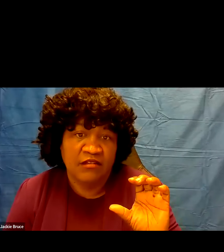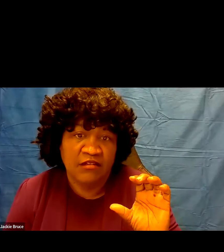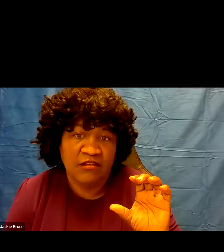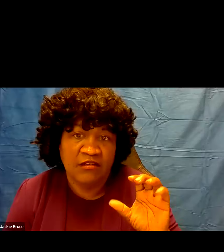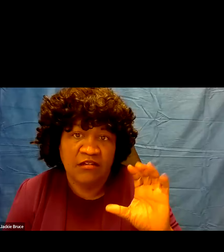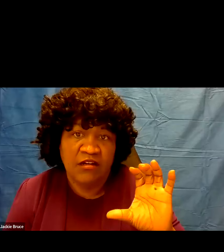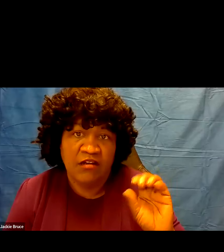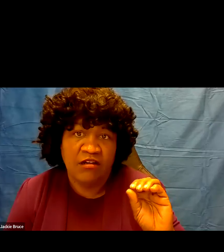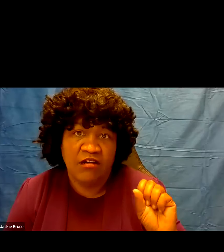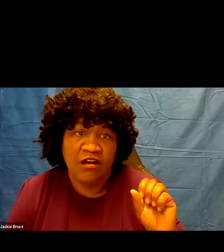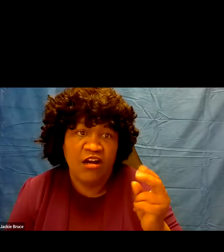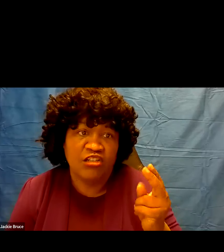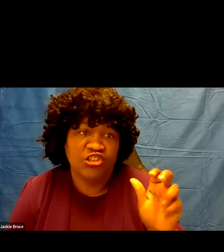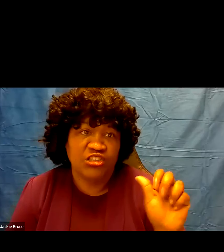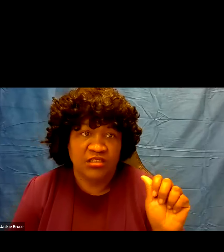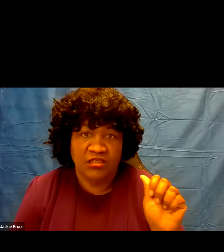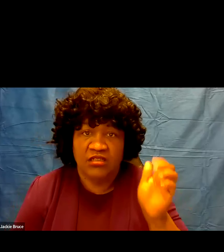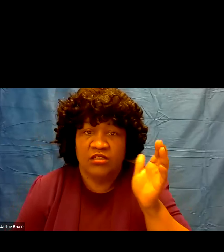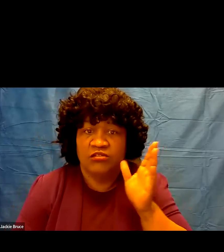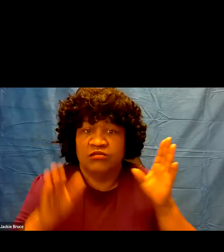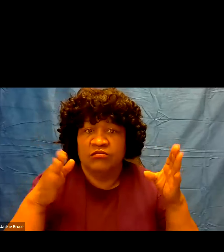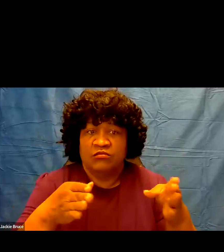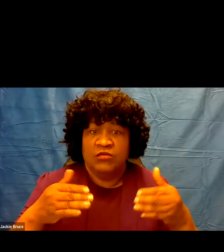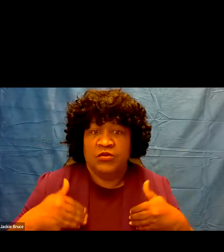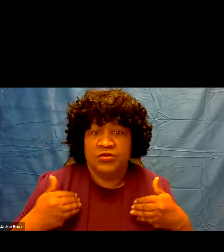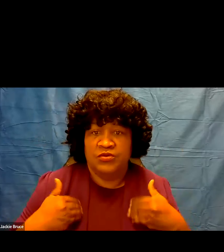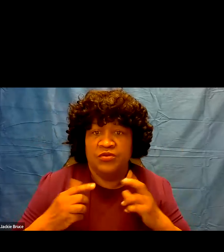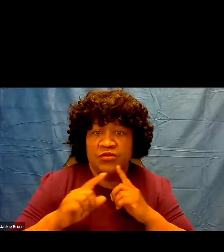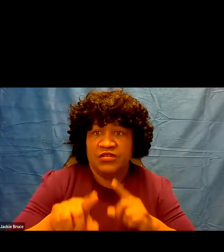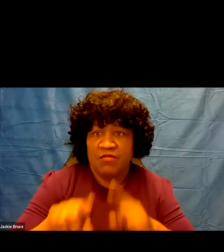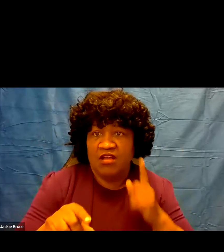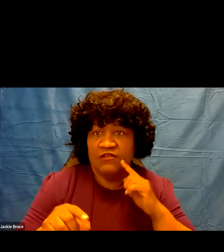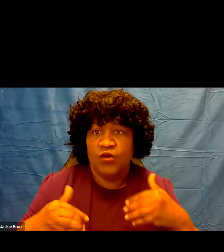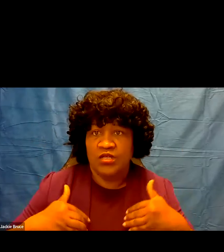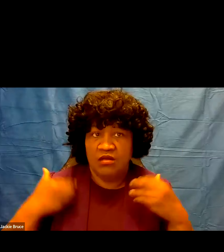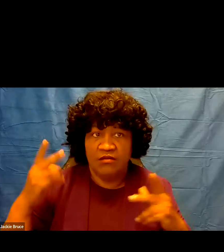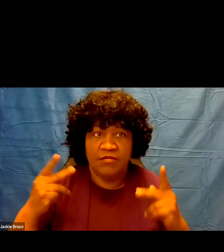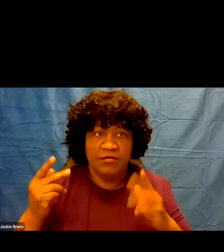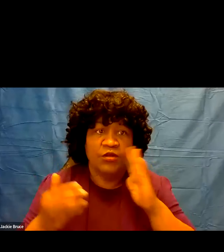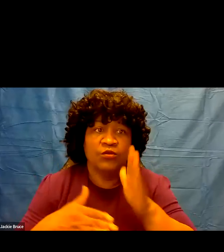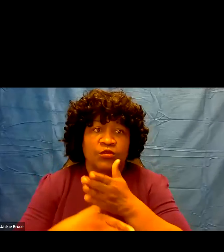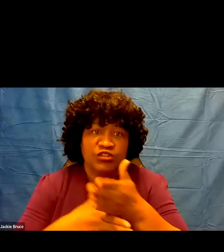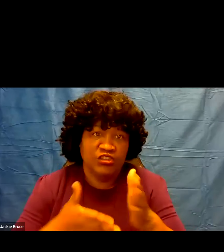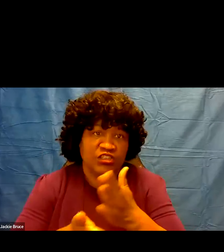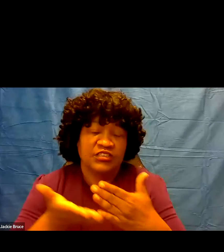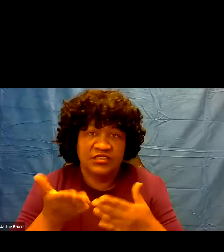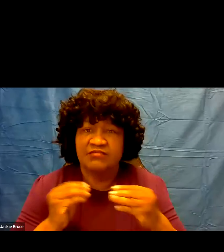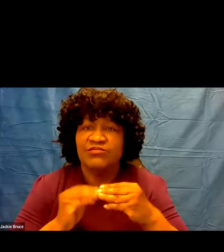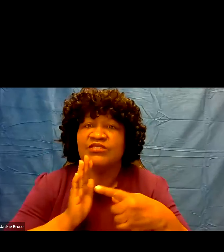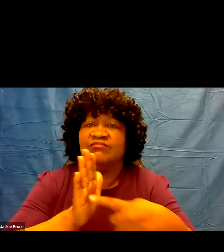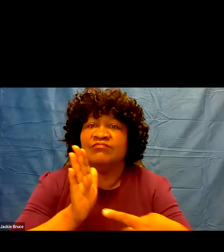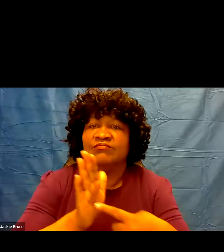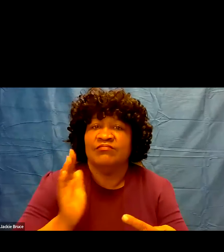who's focused on, in particular, youth and crisis response with young people, is going to share a few examples